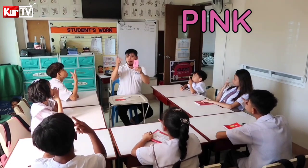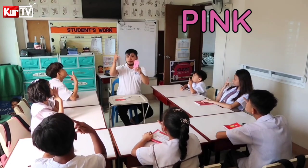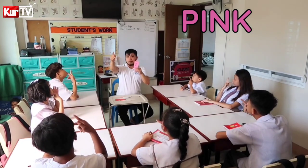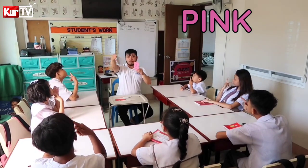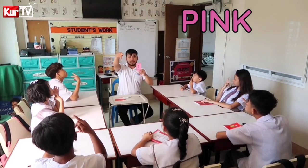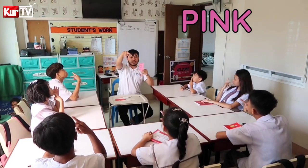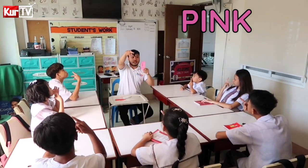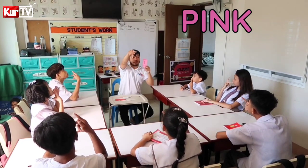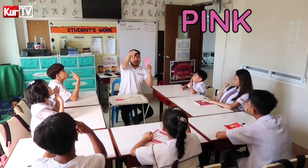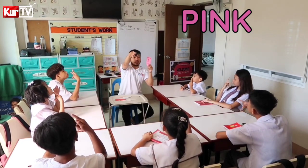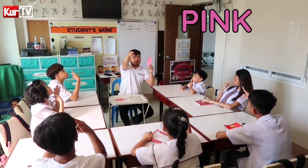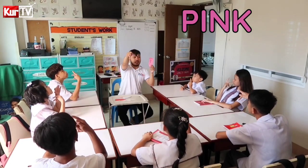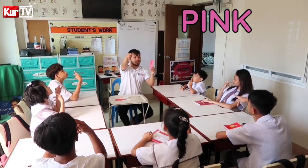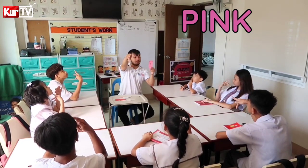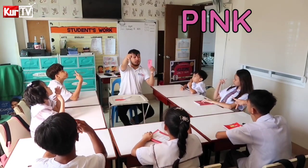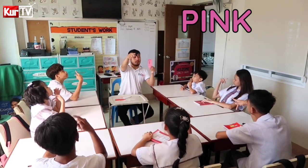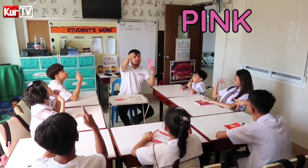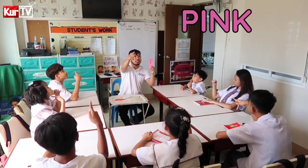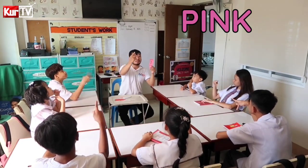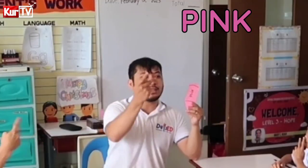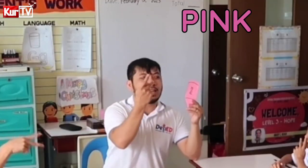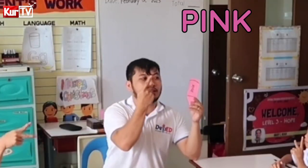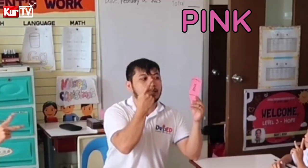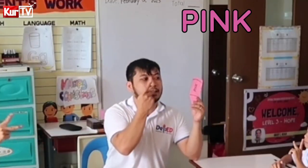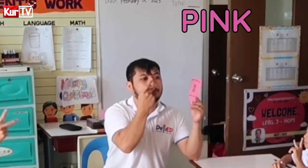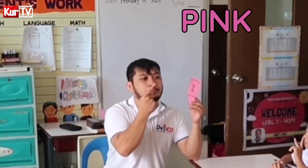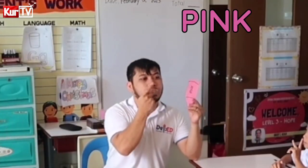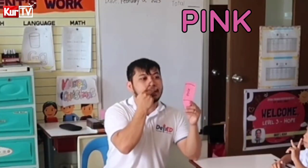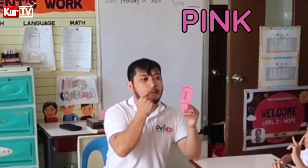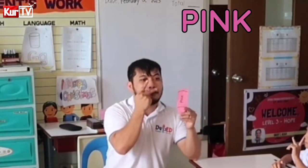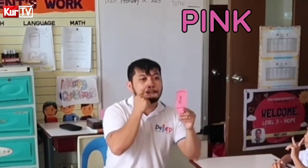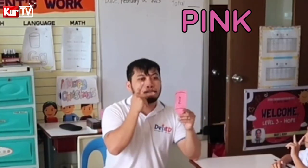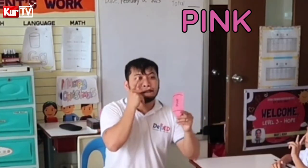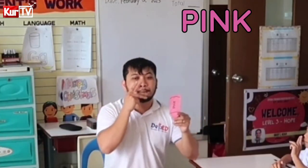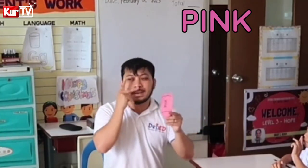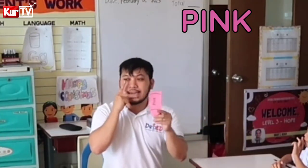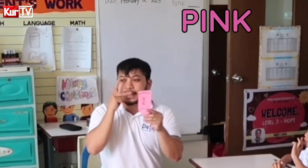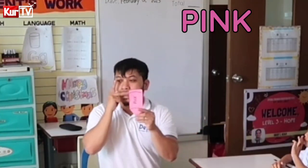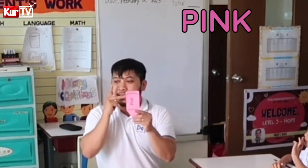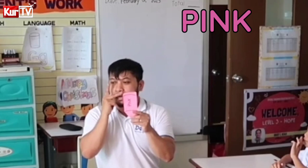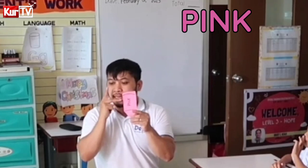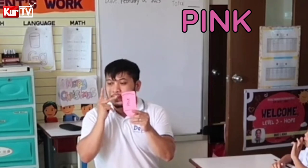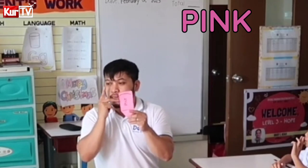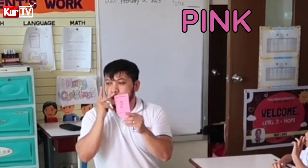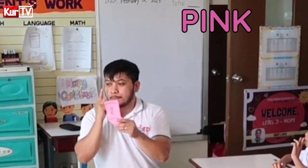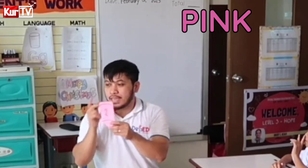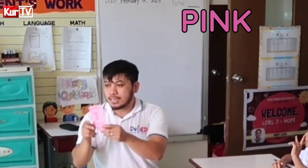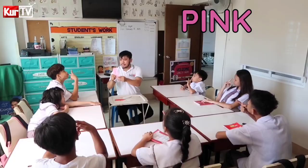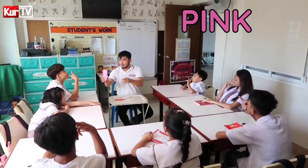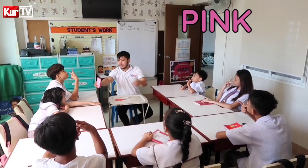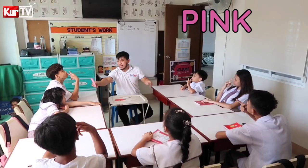Letter B kayo. Letter P. Mag-letter P tayo. Letter P. Pink. Pink. Sabrina.